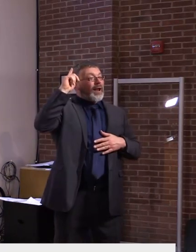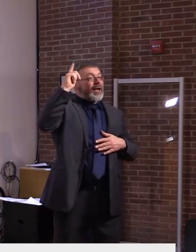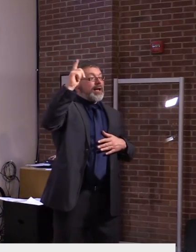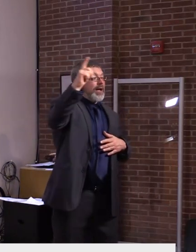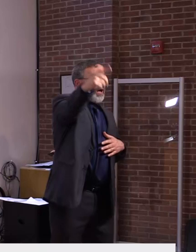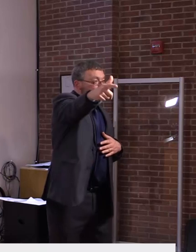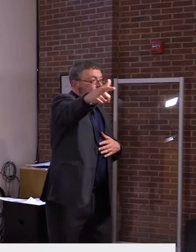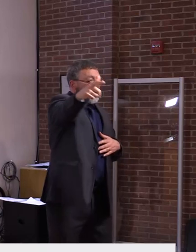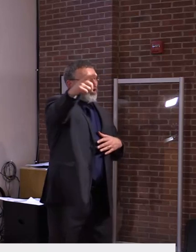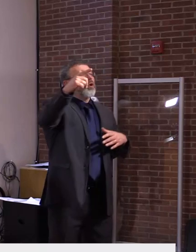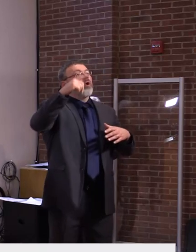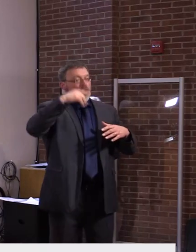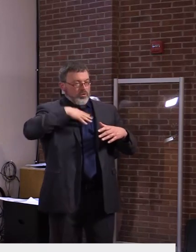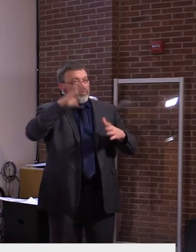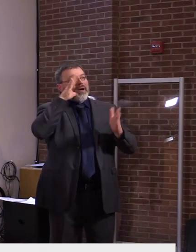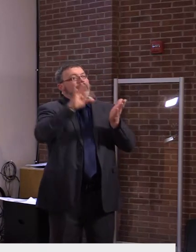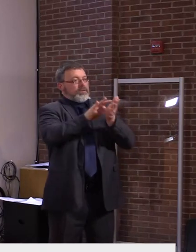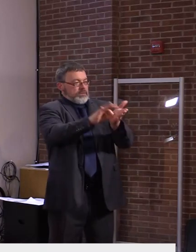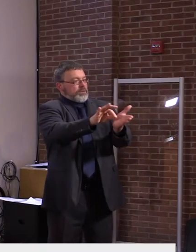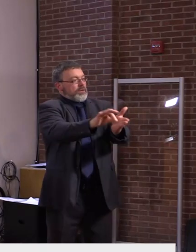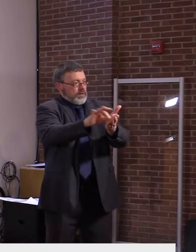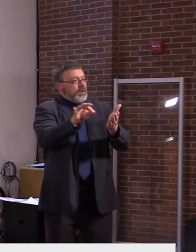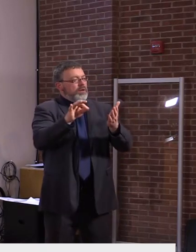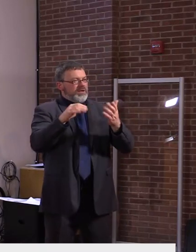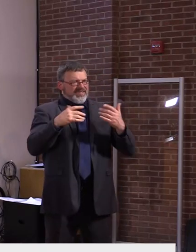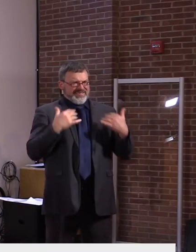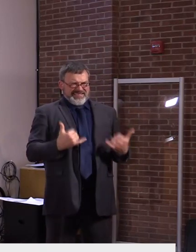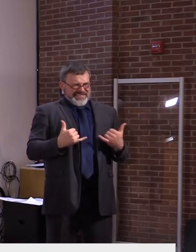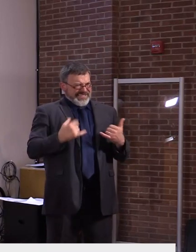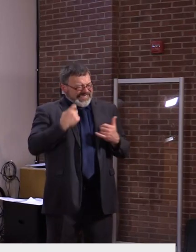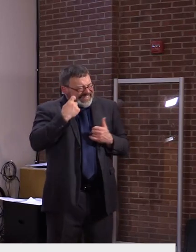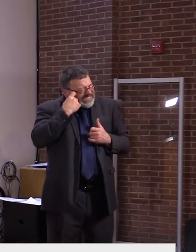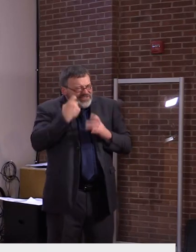just a little too early in the game yet.